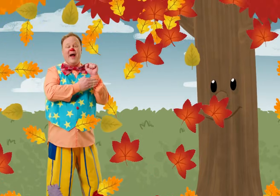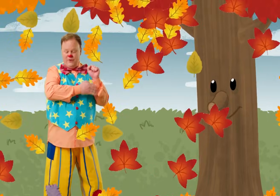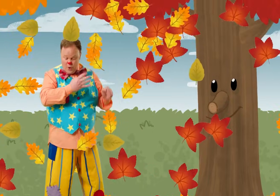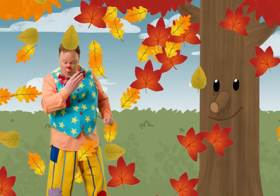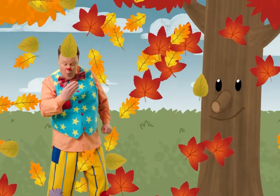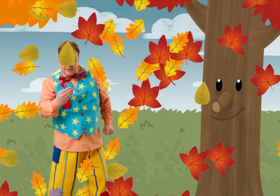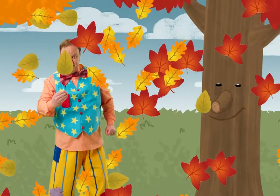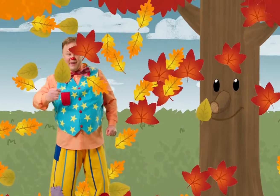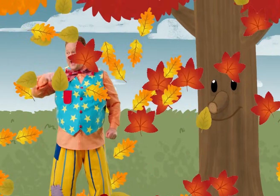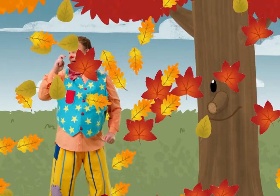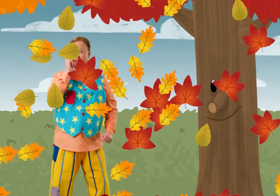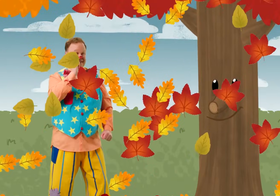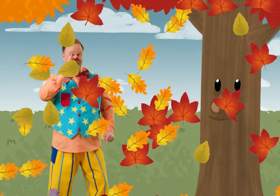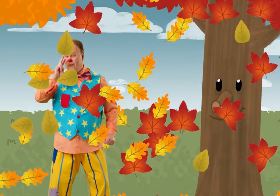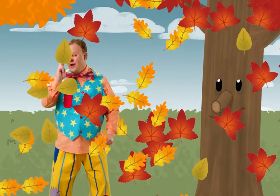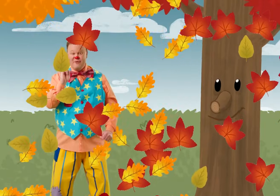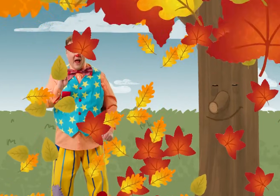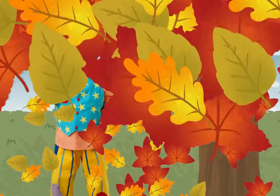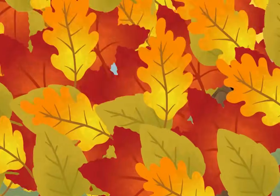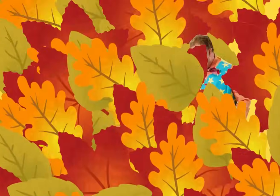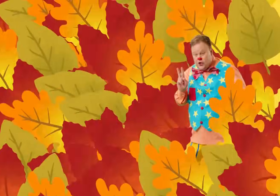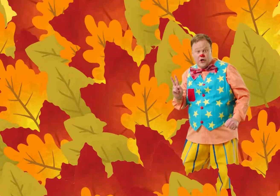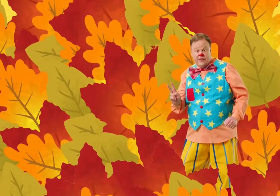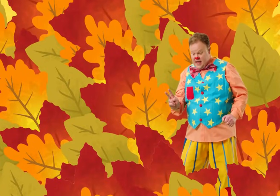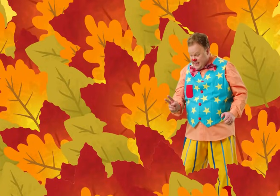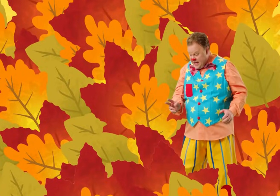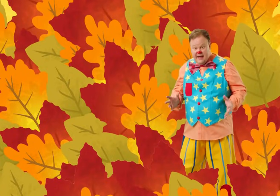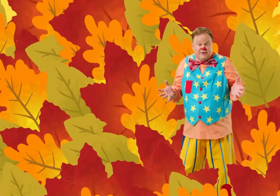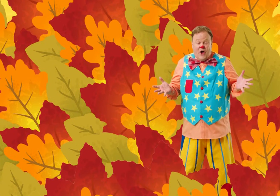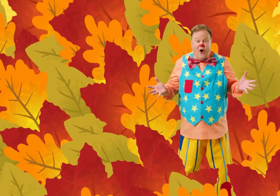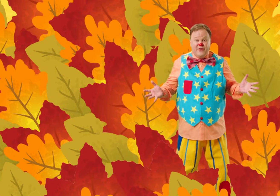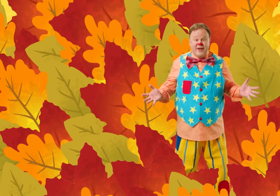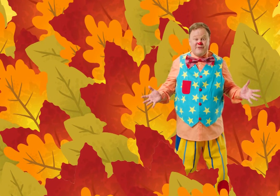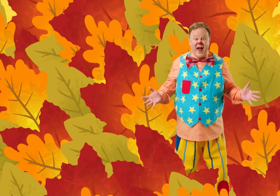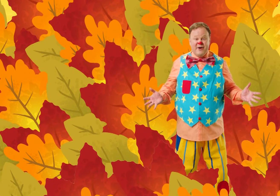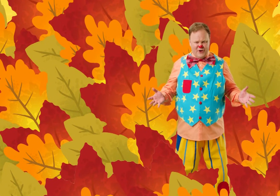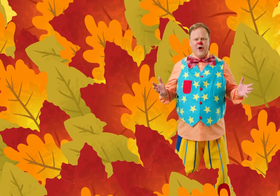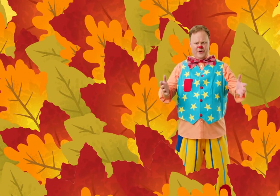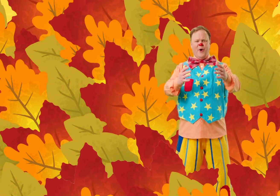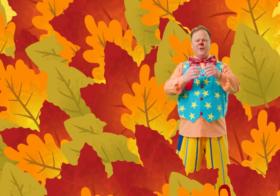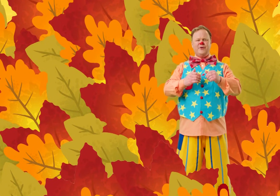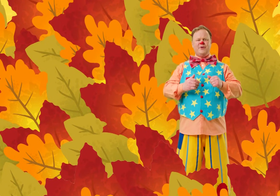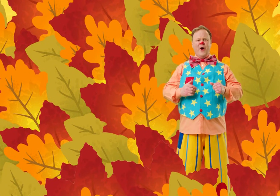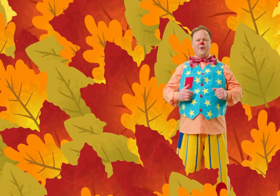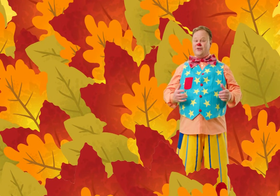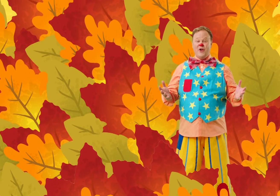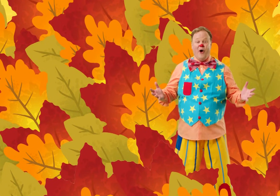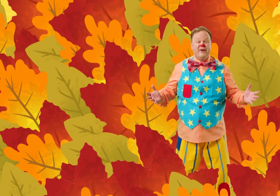brown, autumn colours all around. Look at the leaves on the ground. Golden, golden, orange